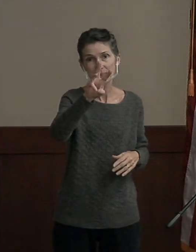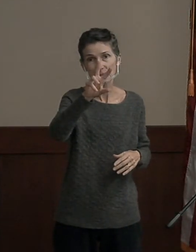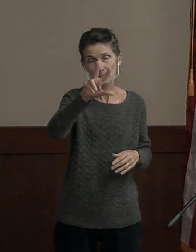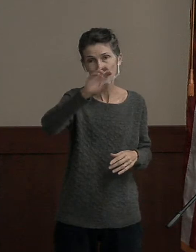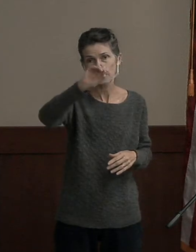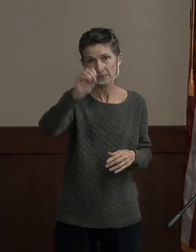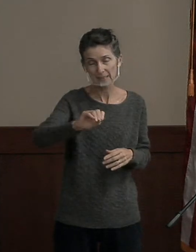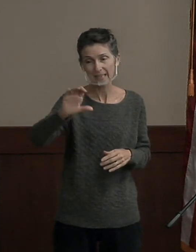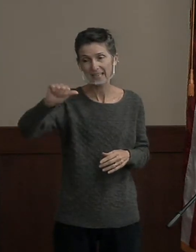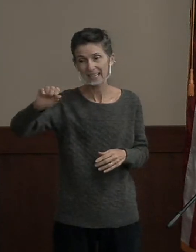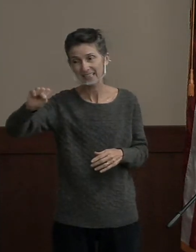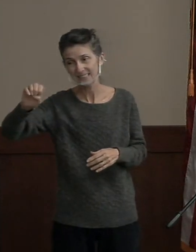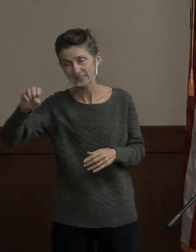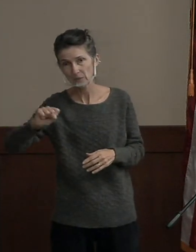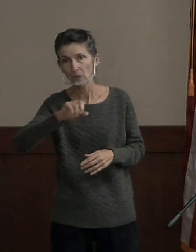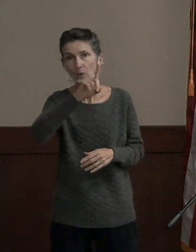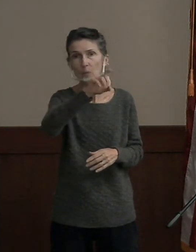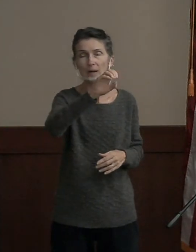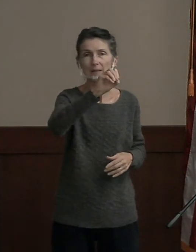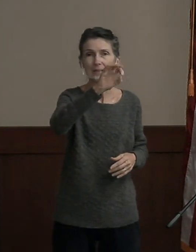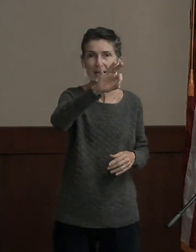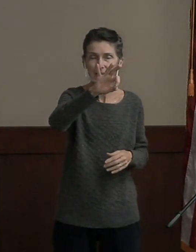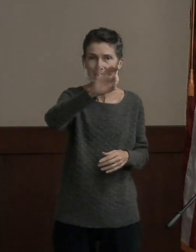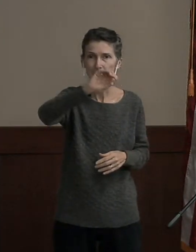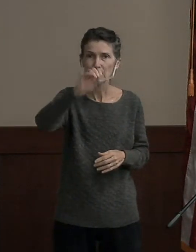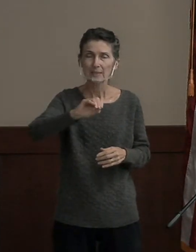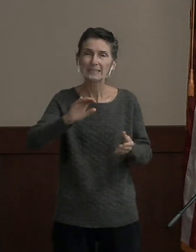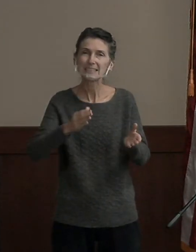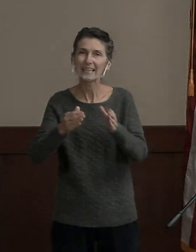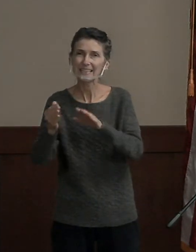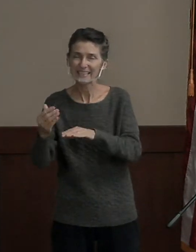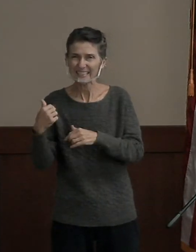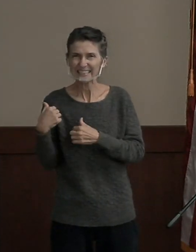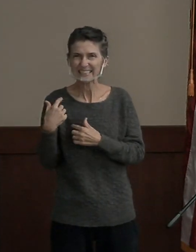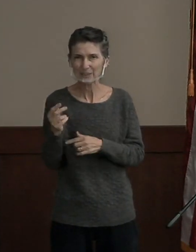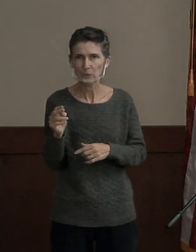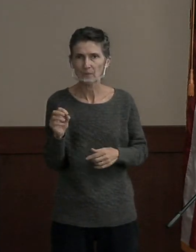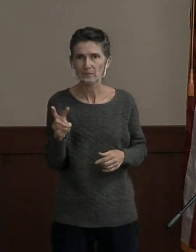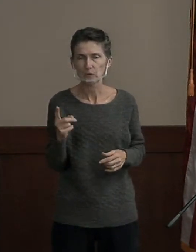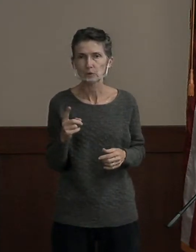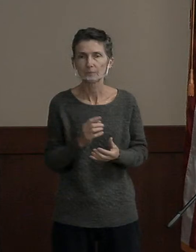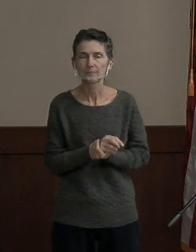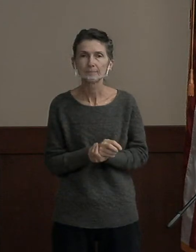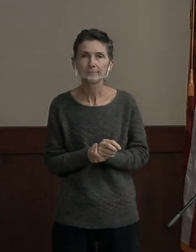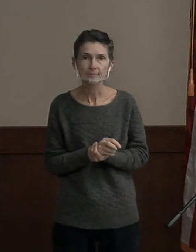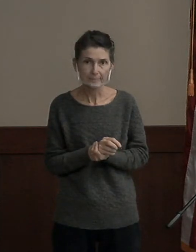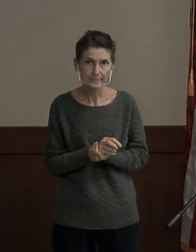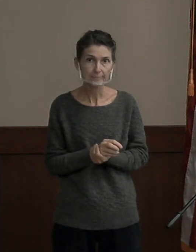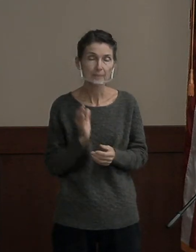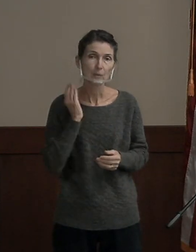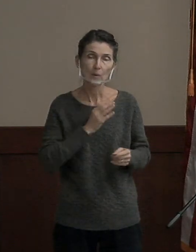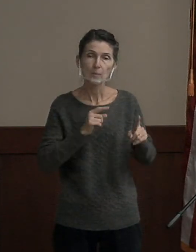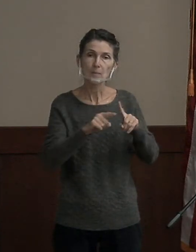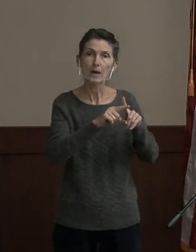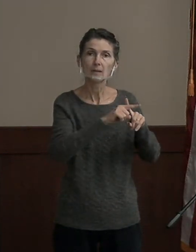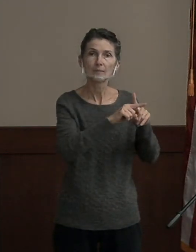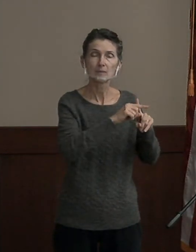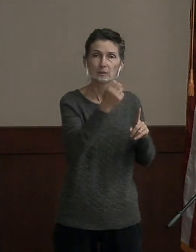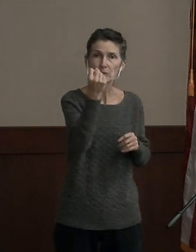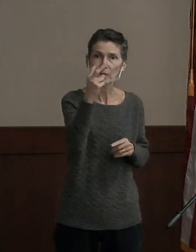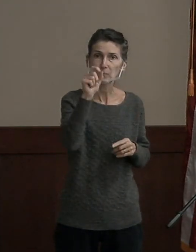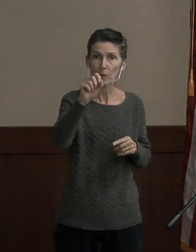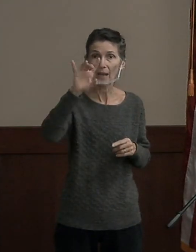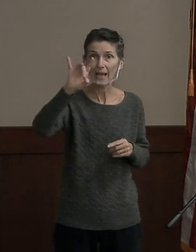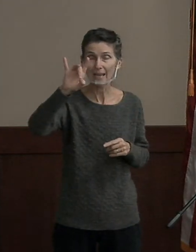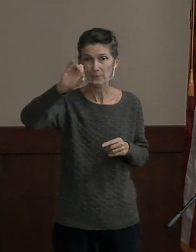increase in cases, 109% increase in deaths just since November 1st. Our positivity rate is